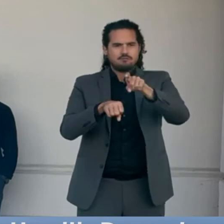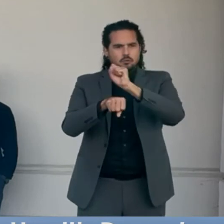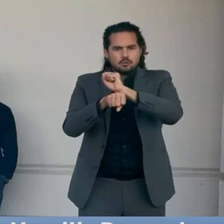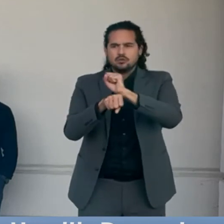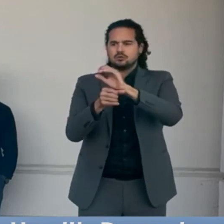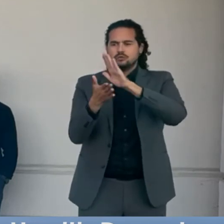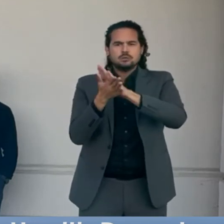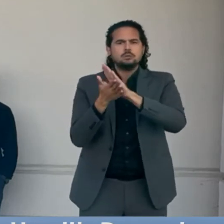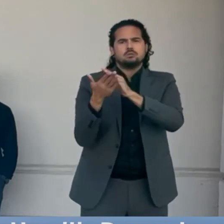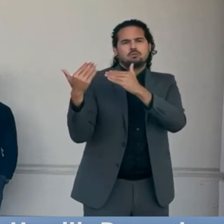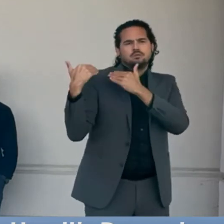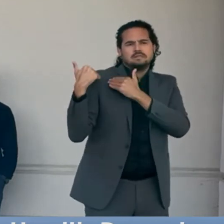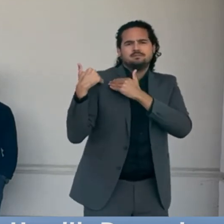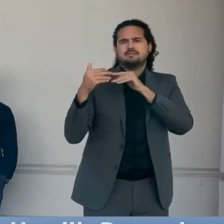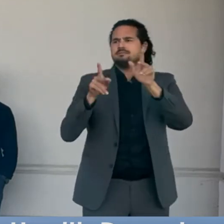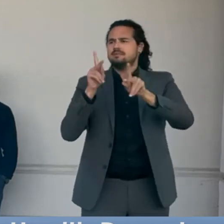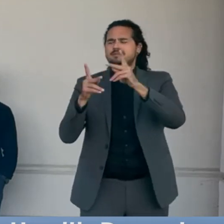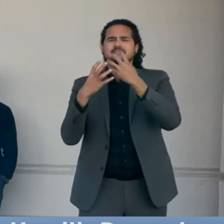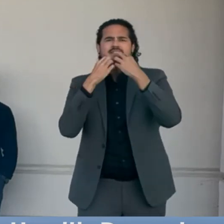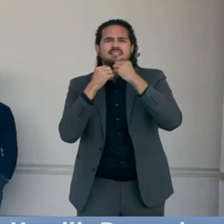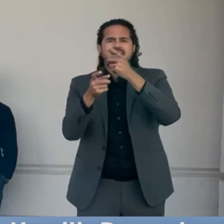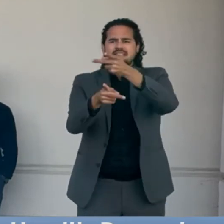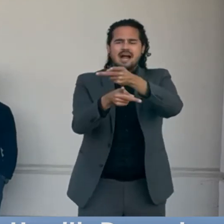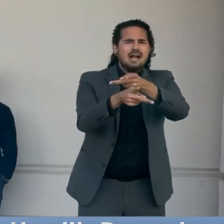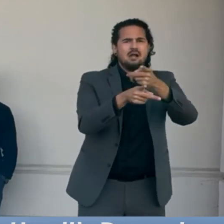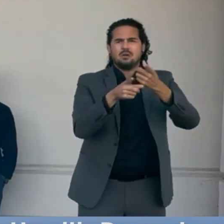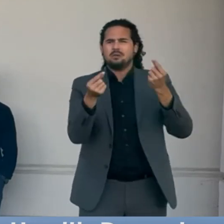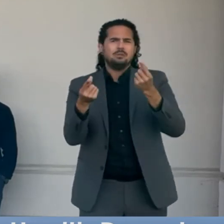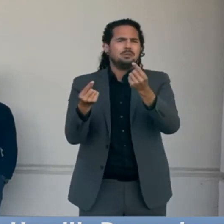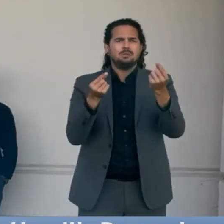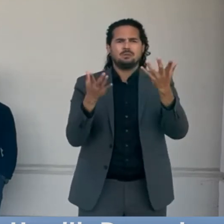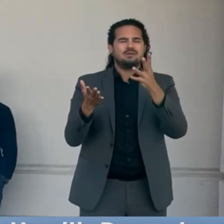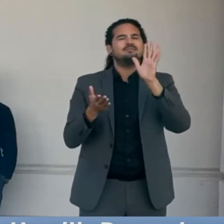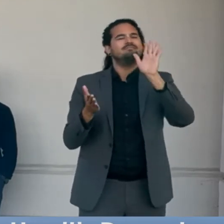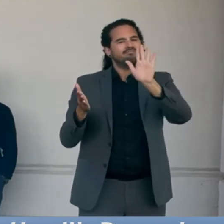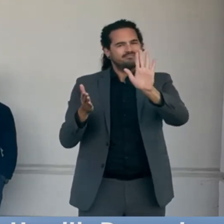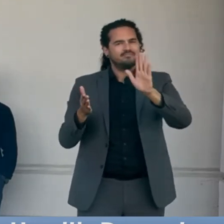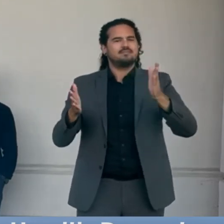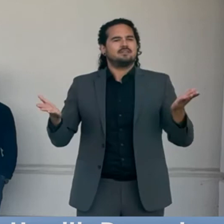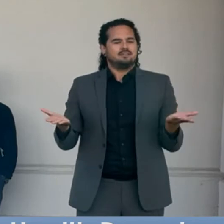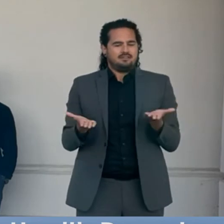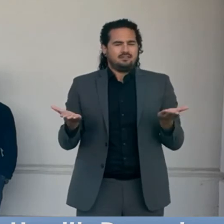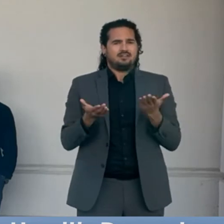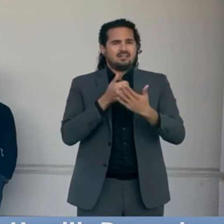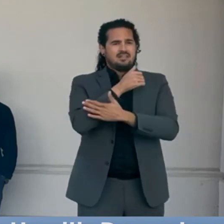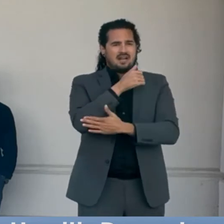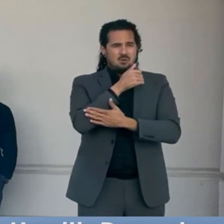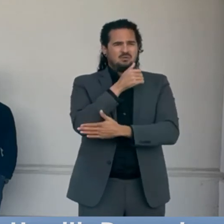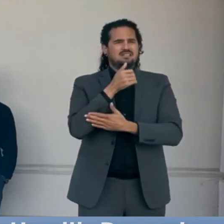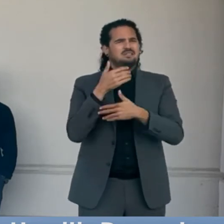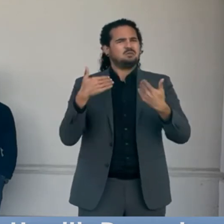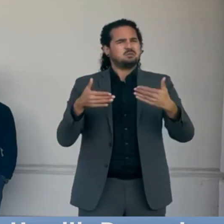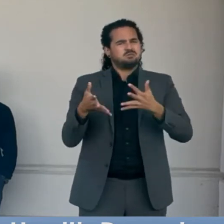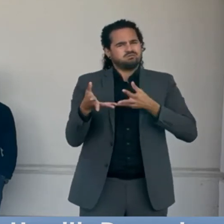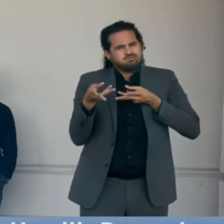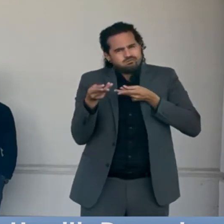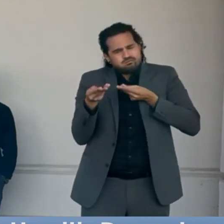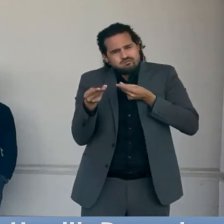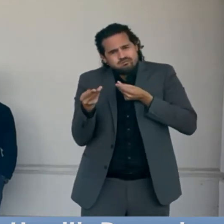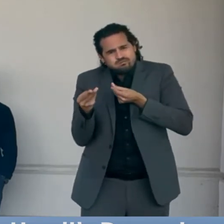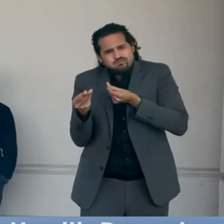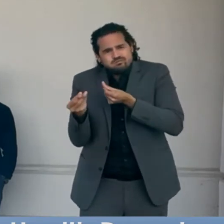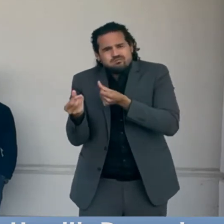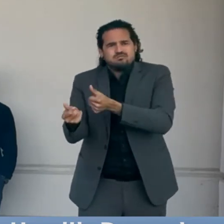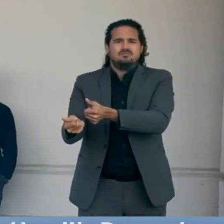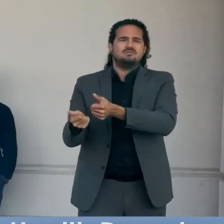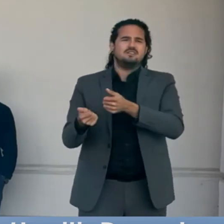And that's why the county has set up very extensive resources to try our best to support people during that time. These are both financial resources for folks